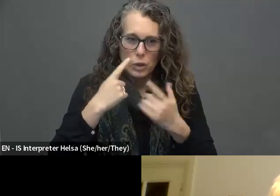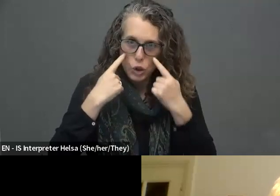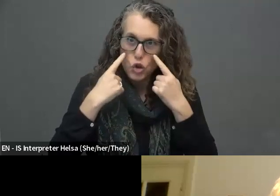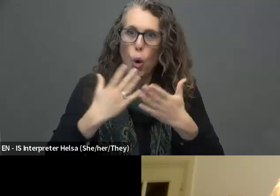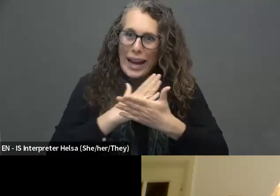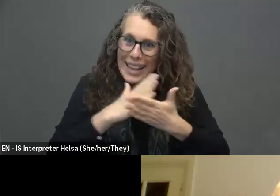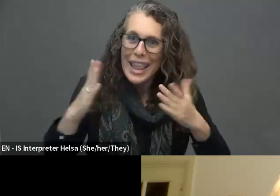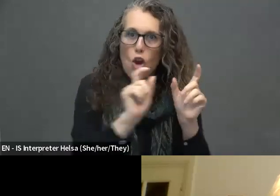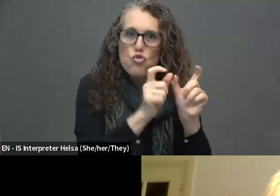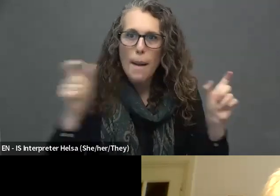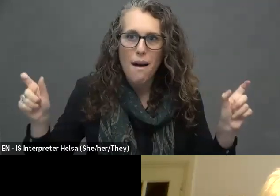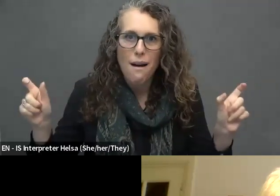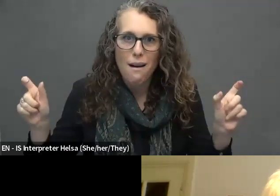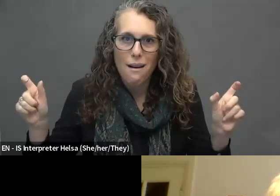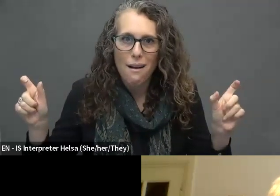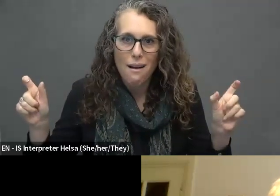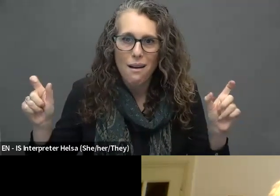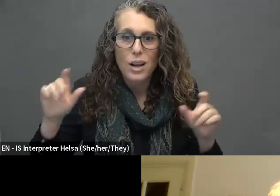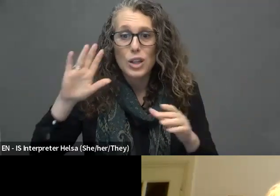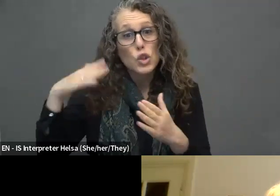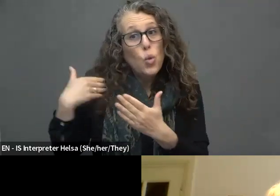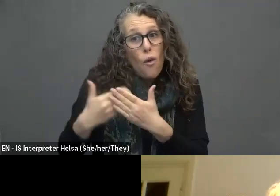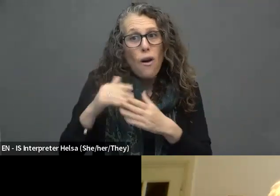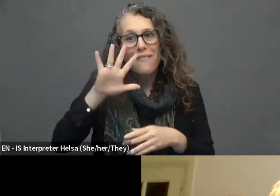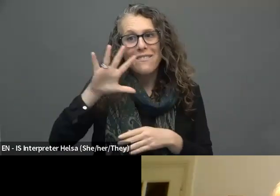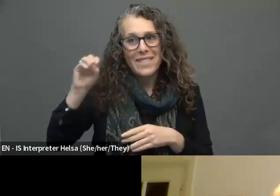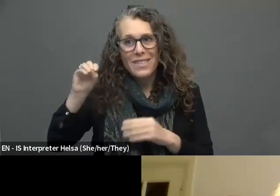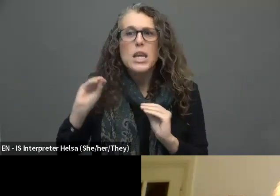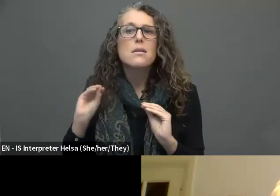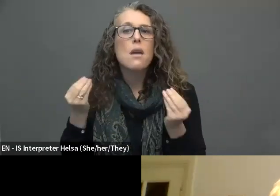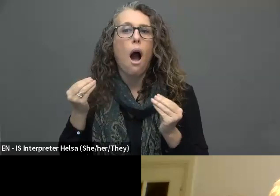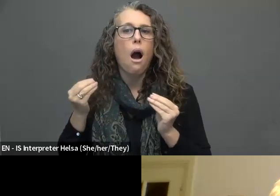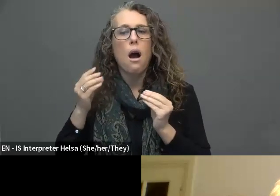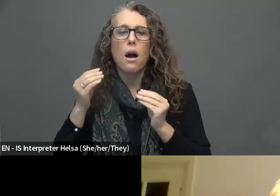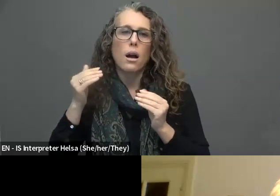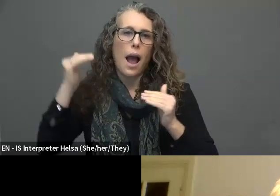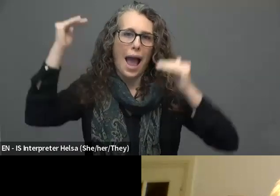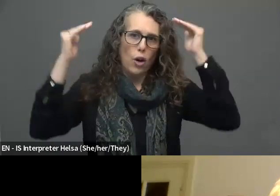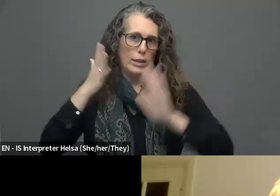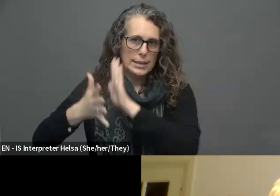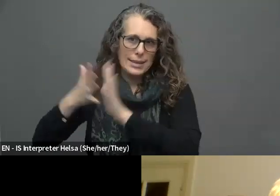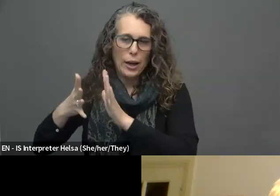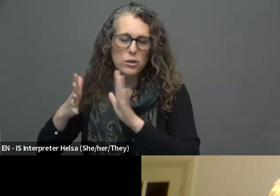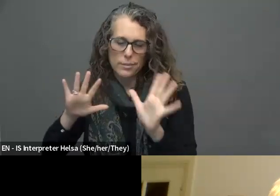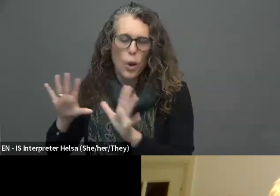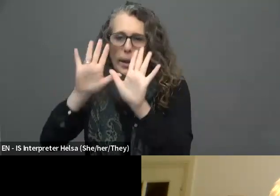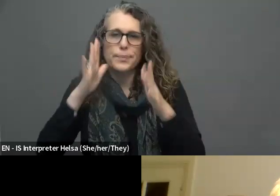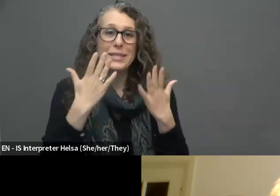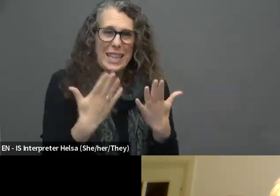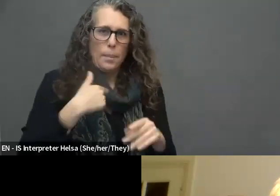we'll have data from 50 young adult signers. So, but my question is specifically